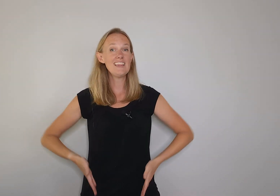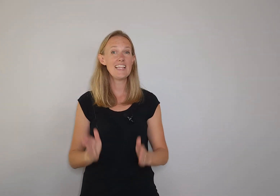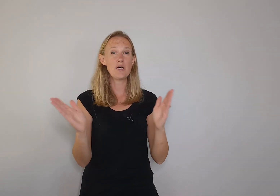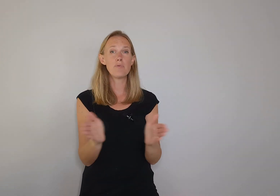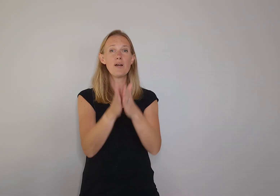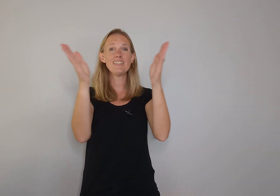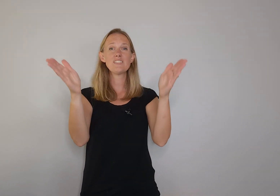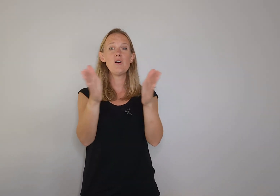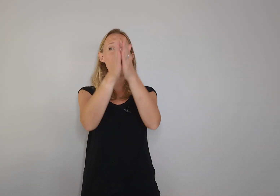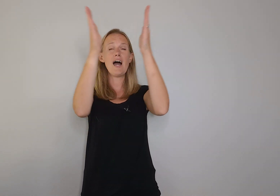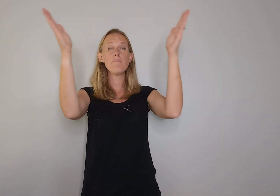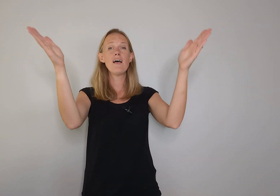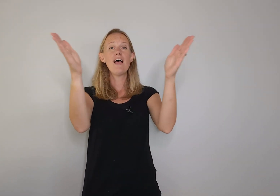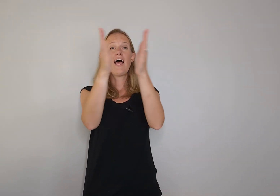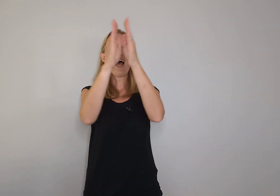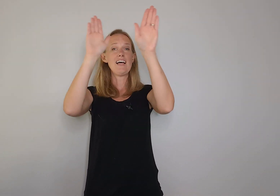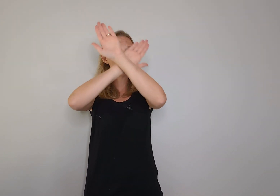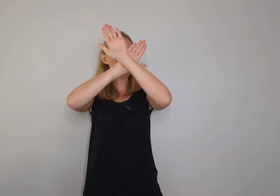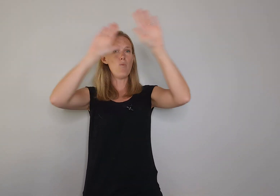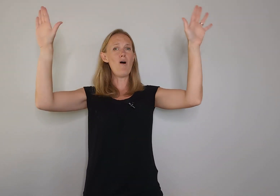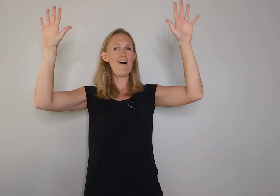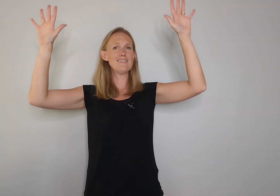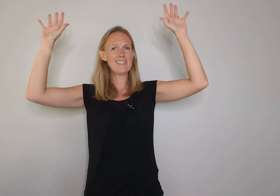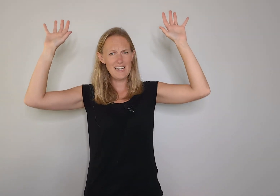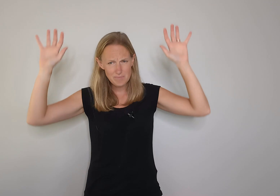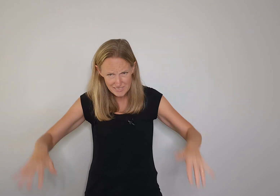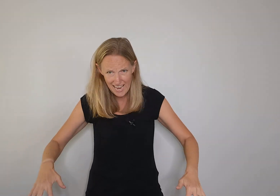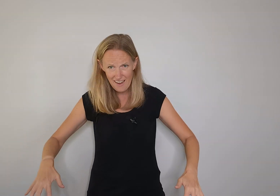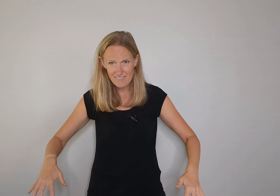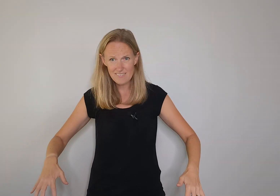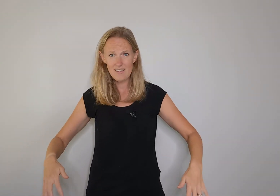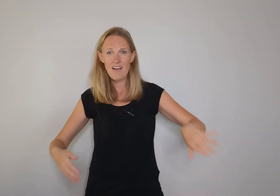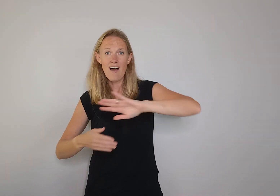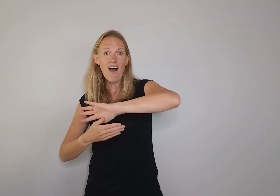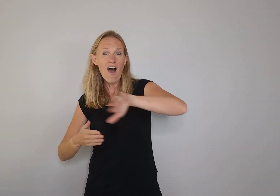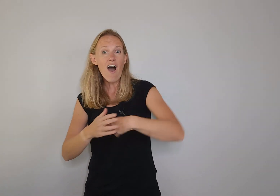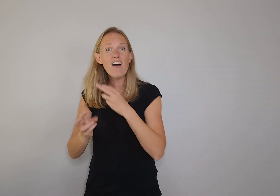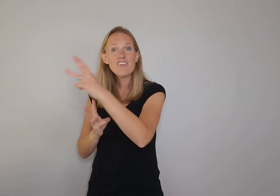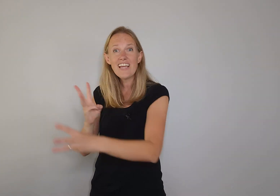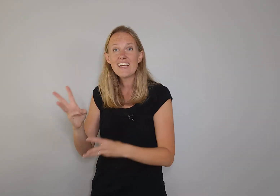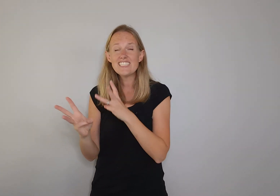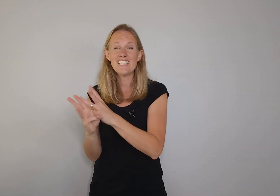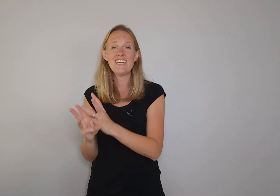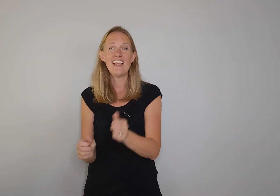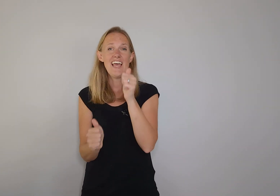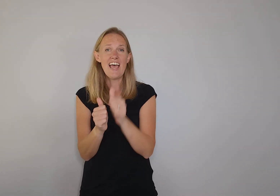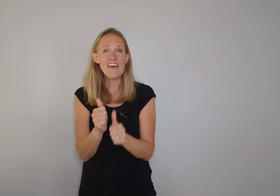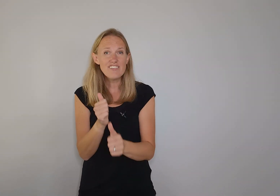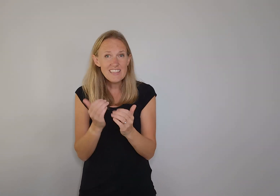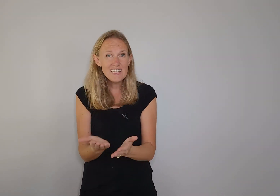Let the praise go up as the walls come down. All creation,